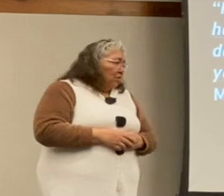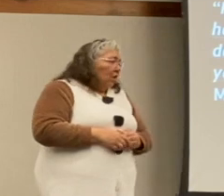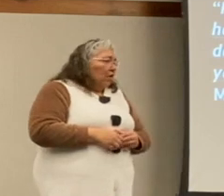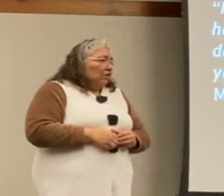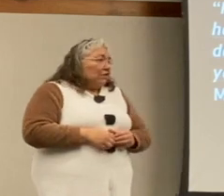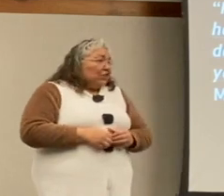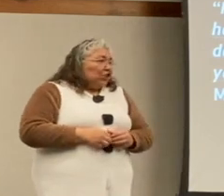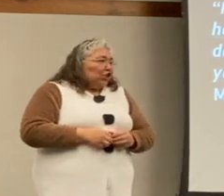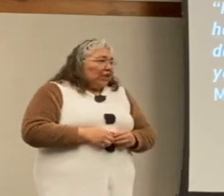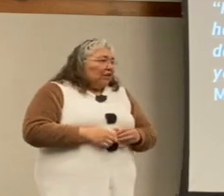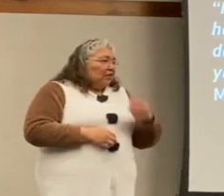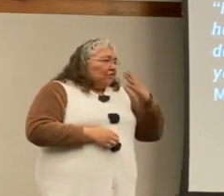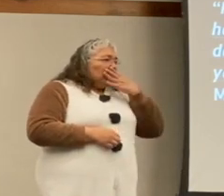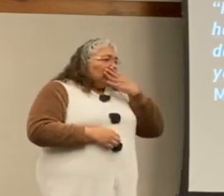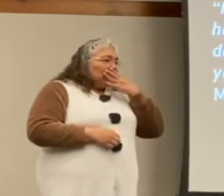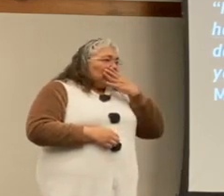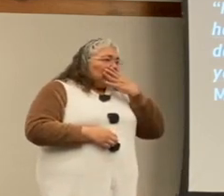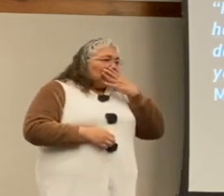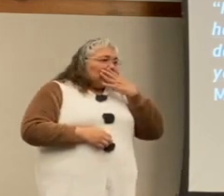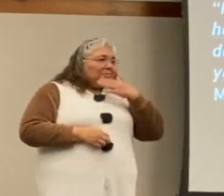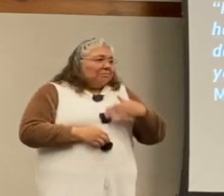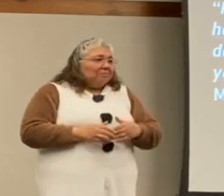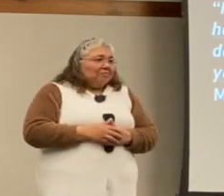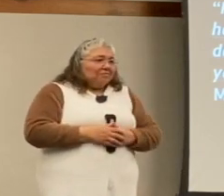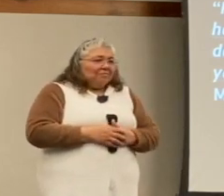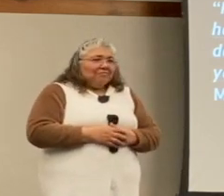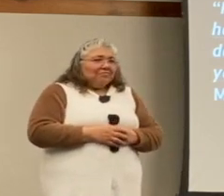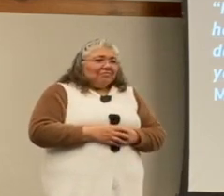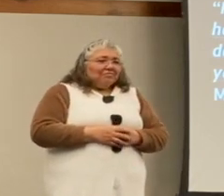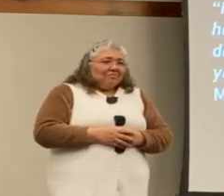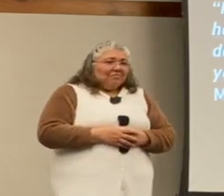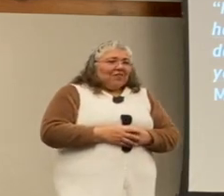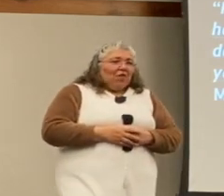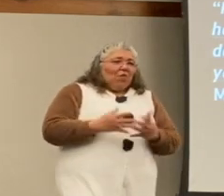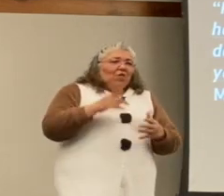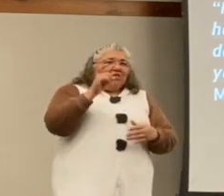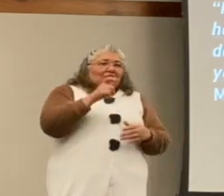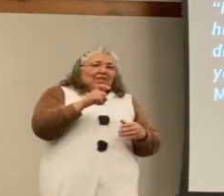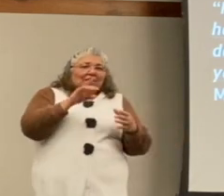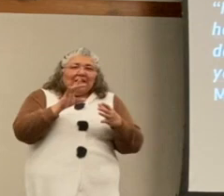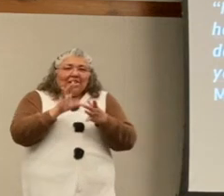So my question to you is this, what are you holding on to that you need to let go?